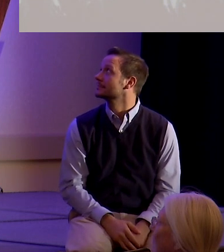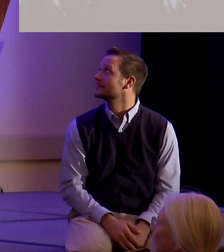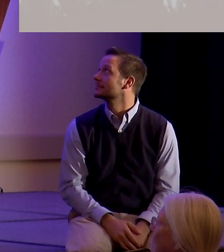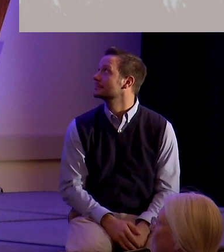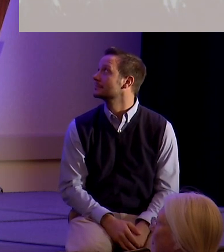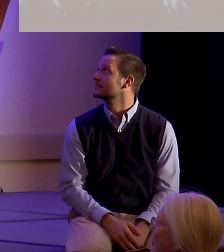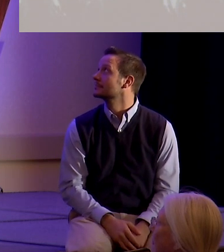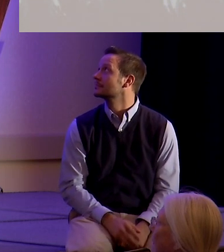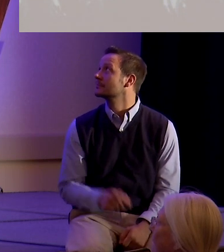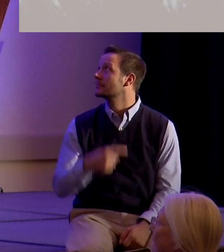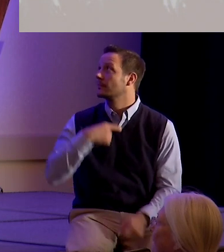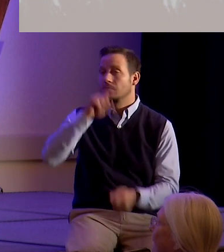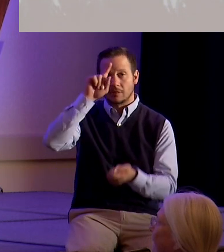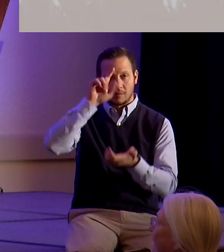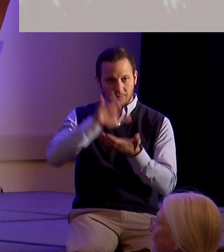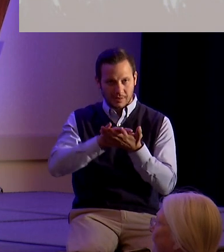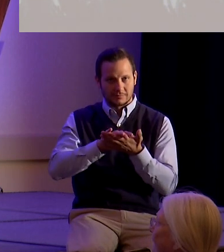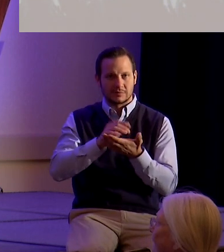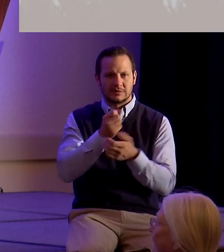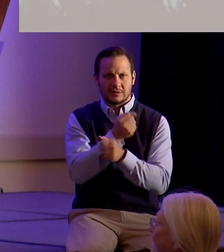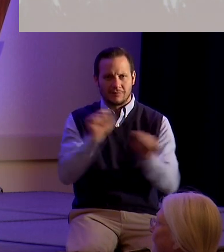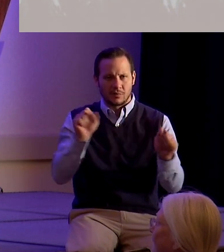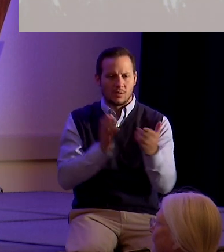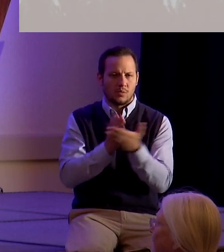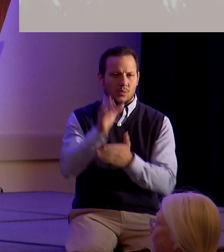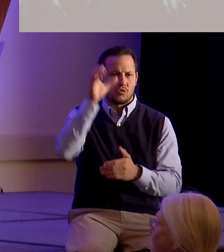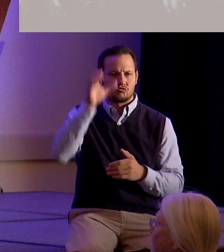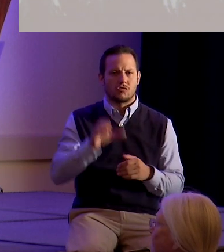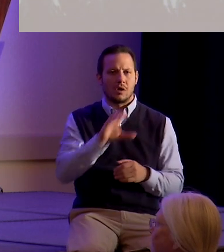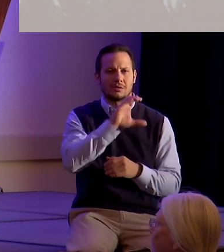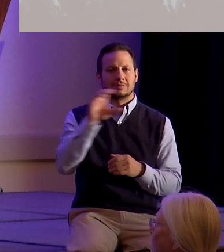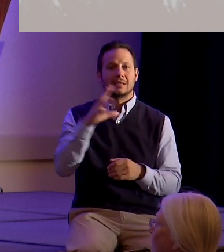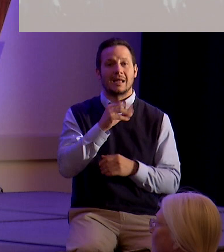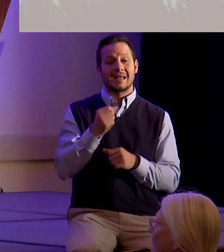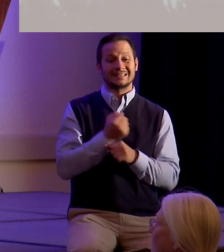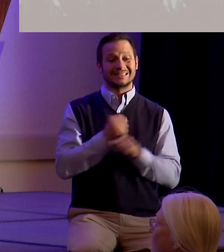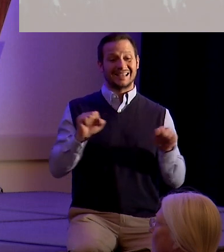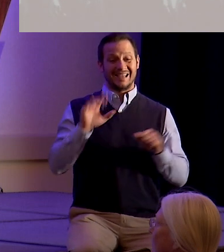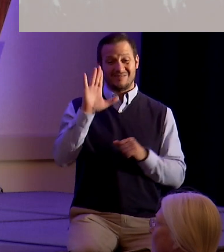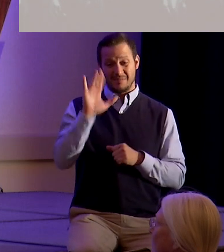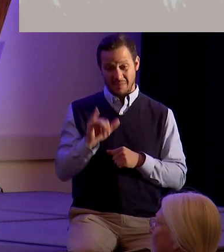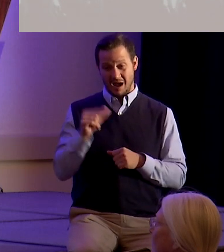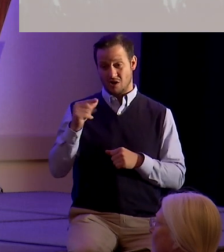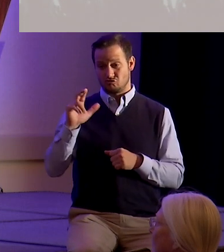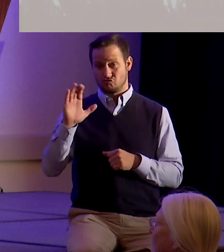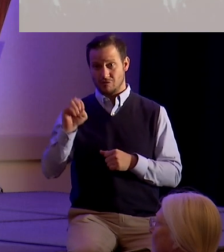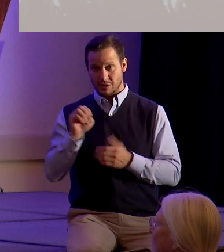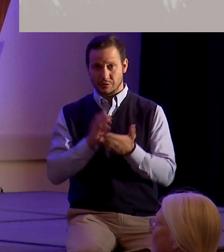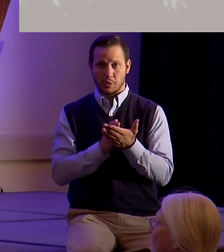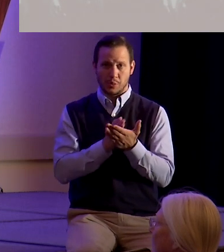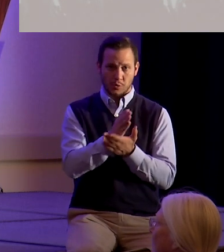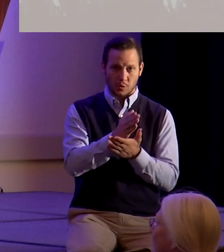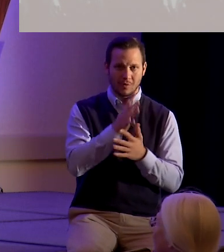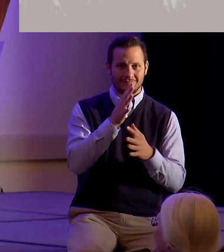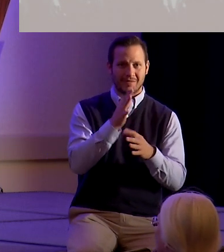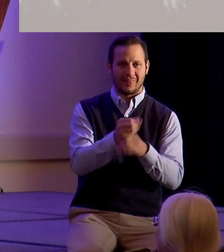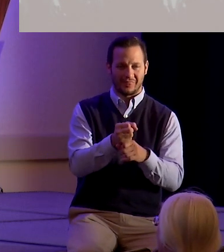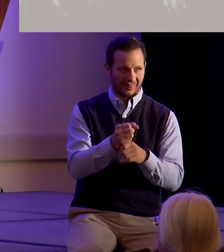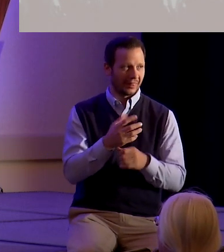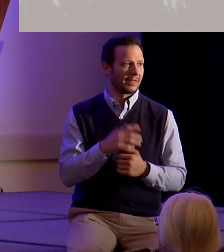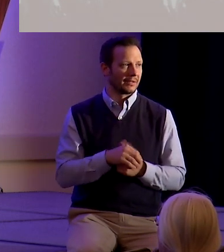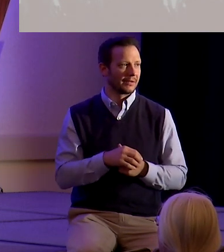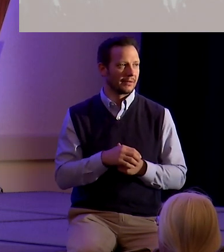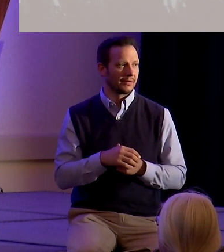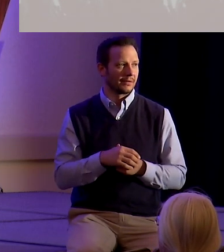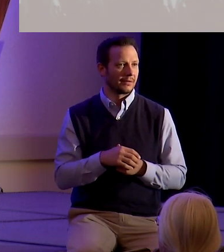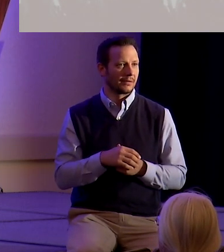I believed in salvation through the cross, and I believed it being saved by grace through faith. And those are things I'm going to talk about in